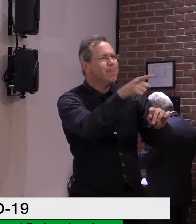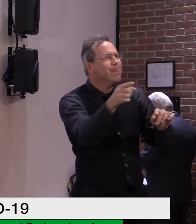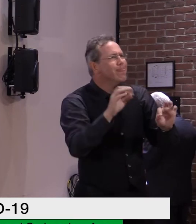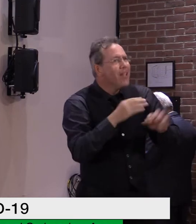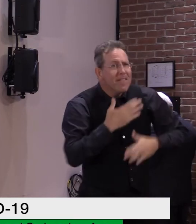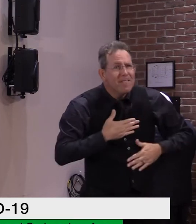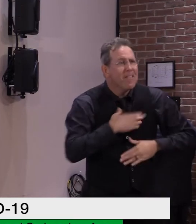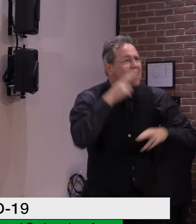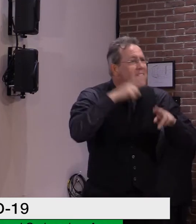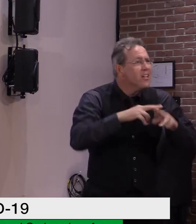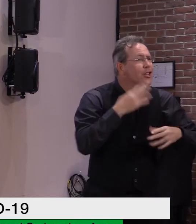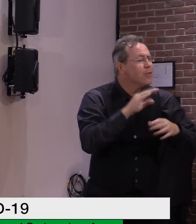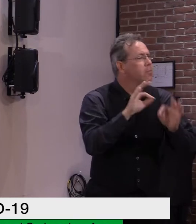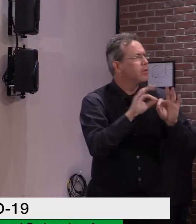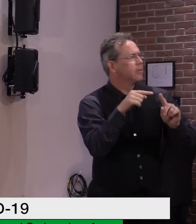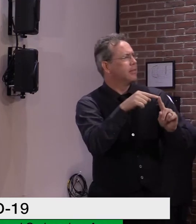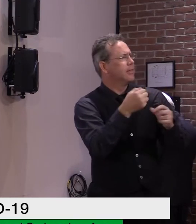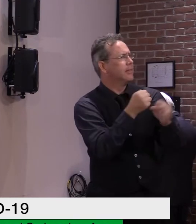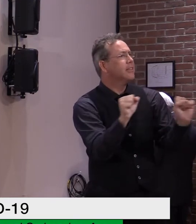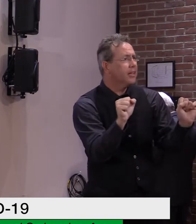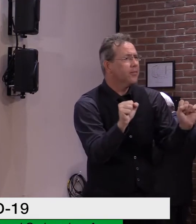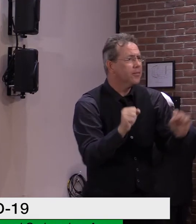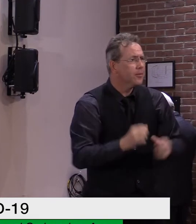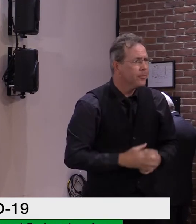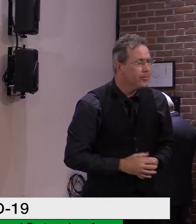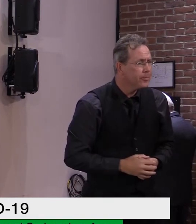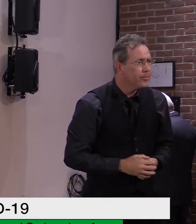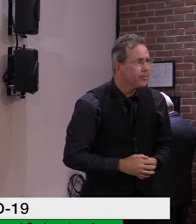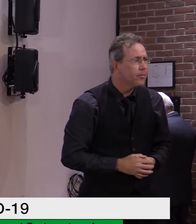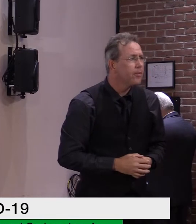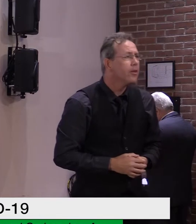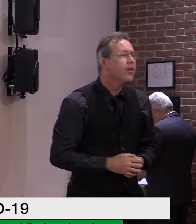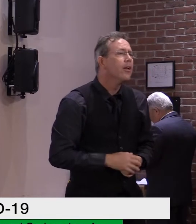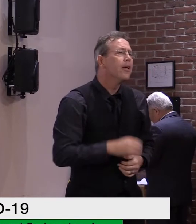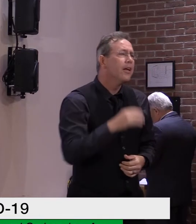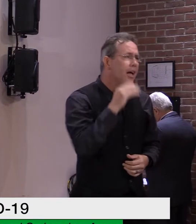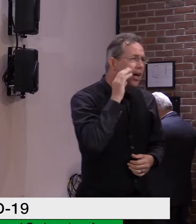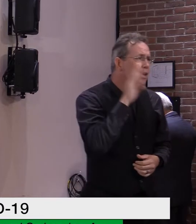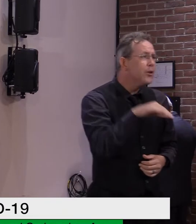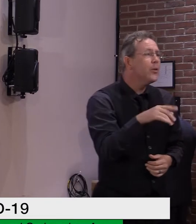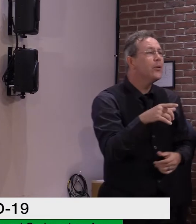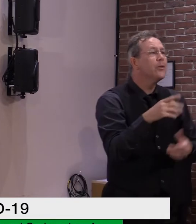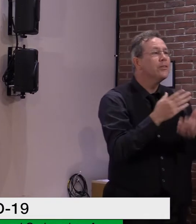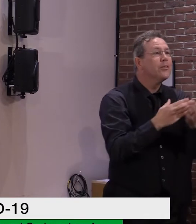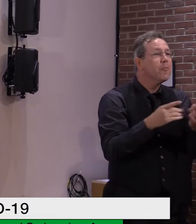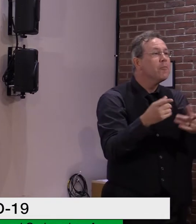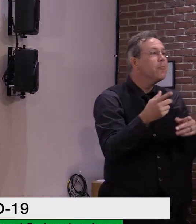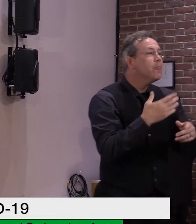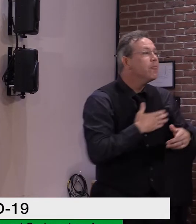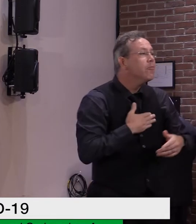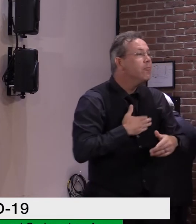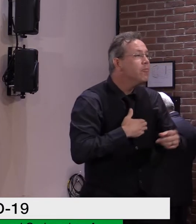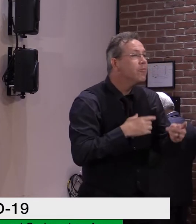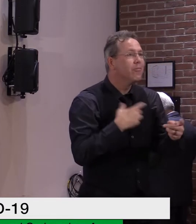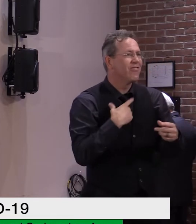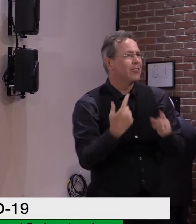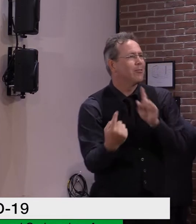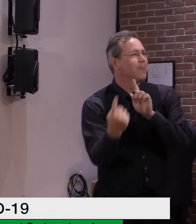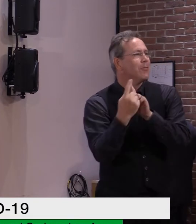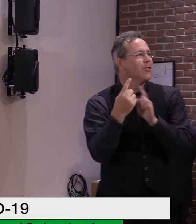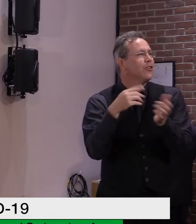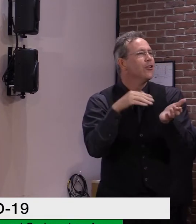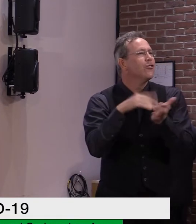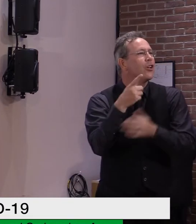can be. And while you might enjoy meeting Dr. Levine or one of his many colleagues, it would be far better to do